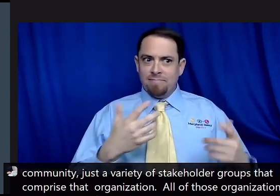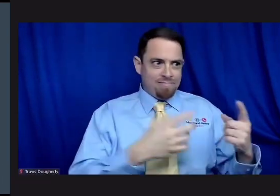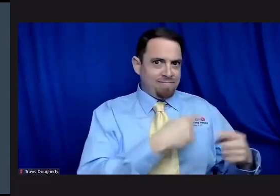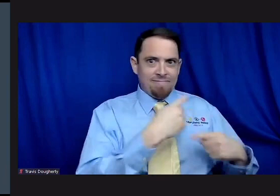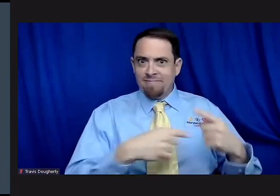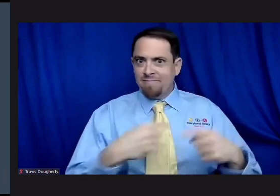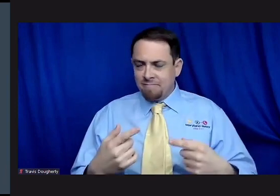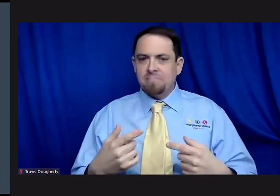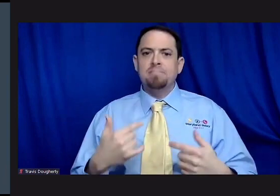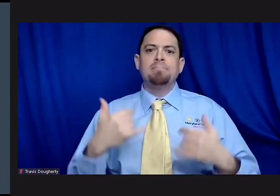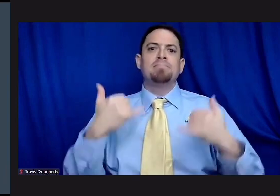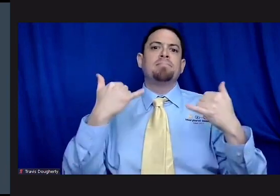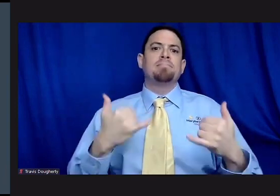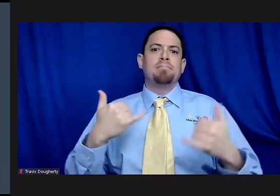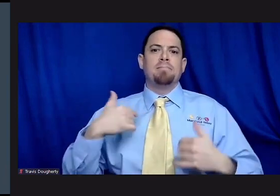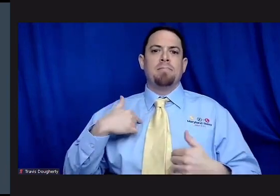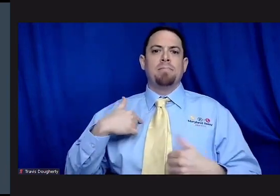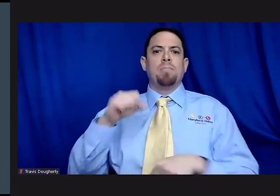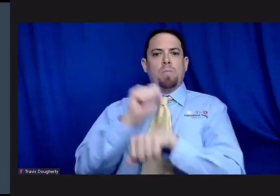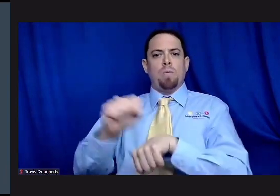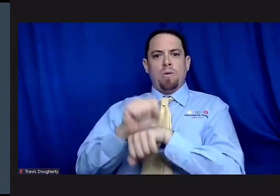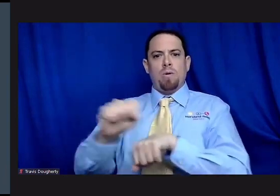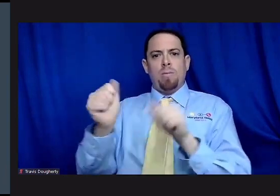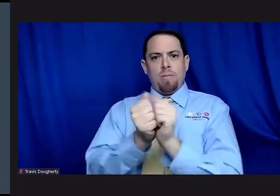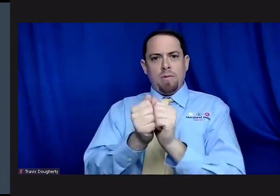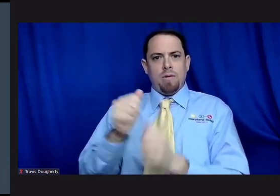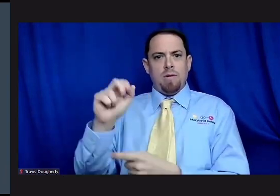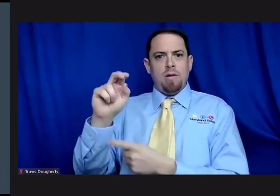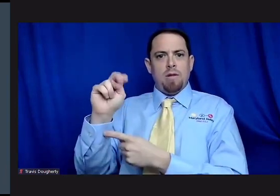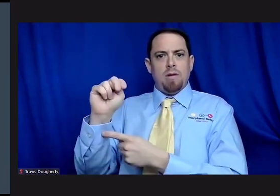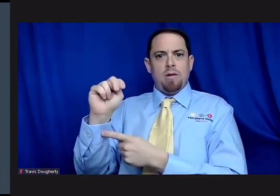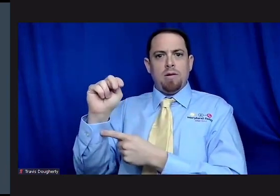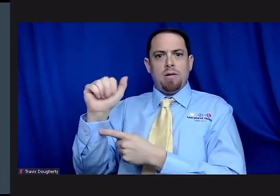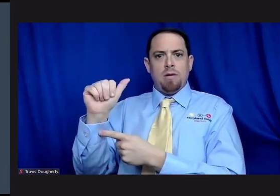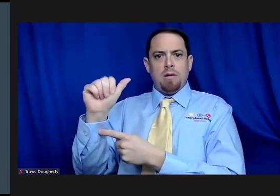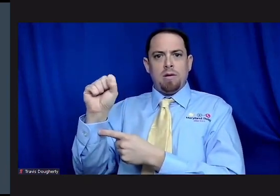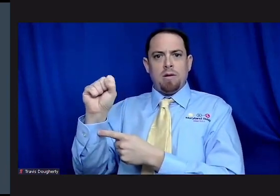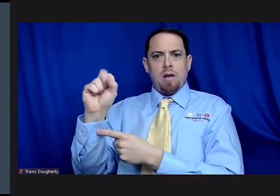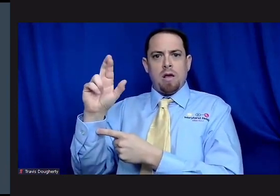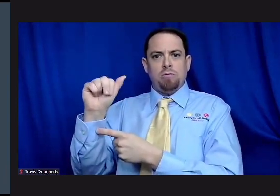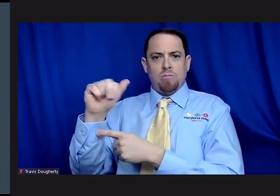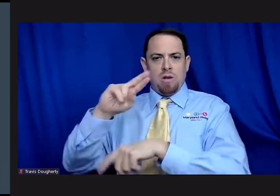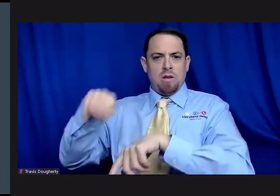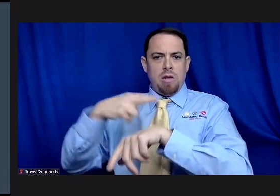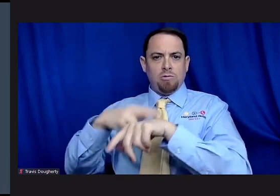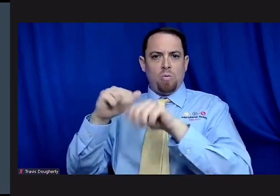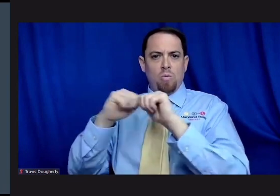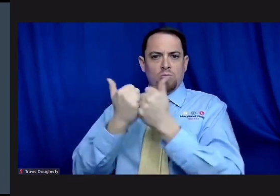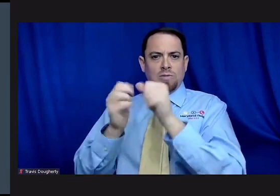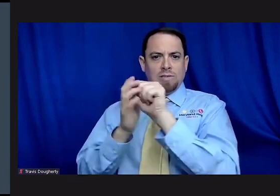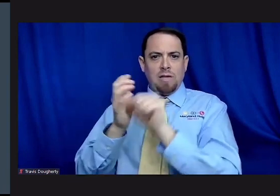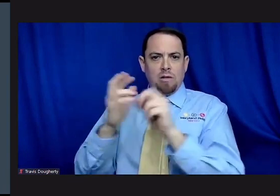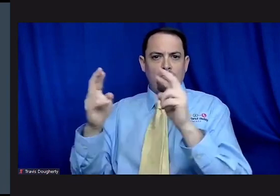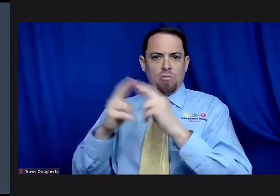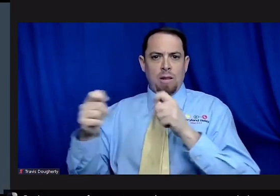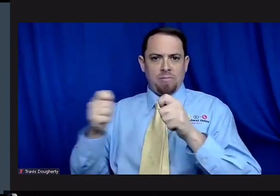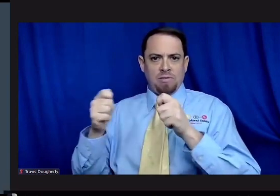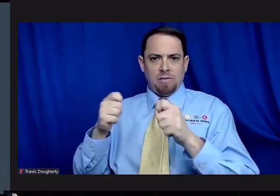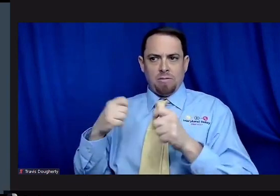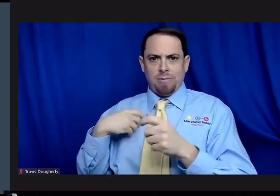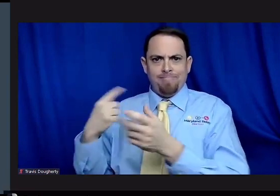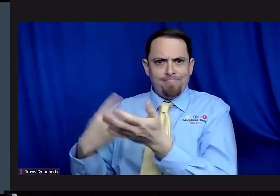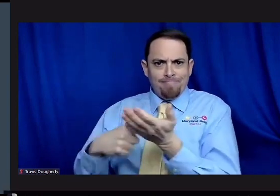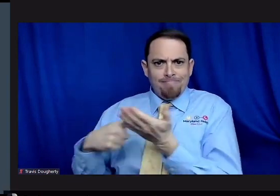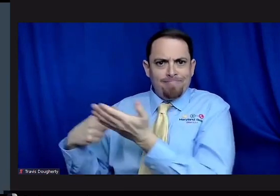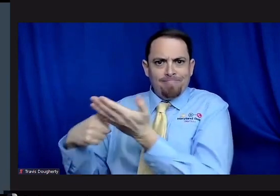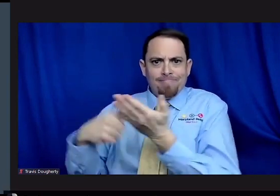So, in terms of next steps, where we are now is I am working with NASRA, the National